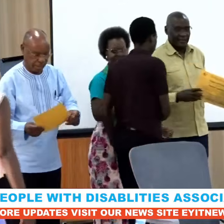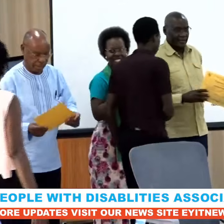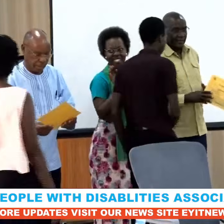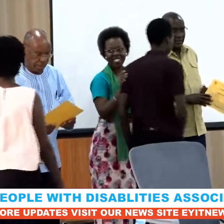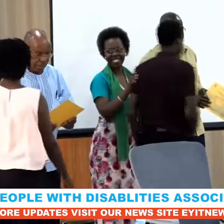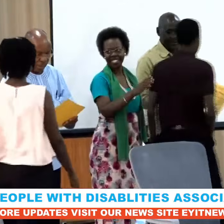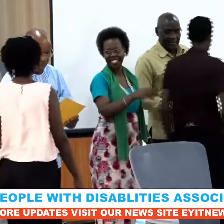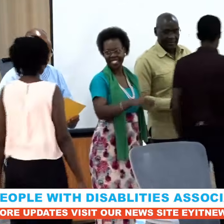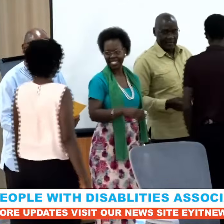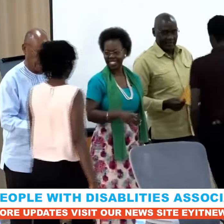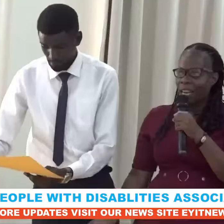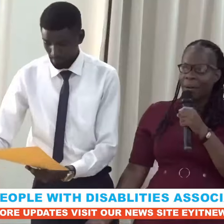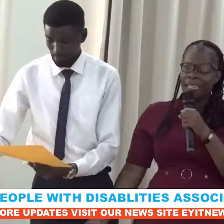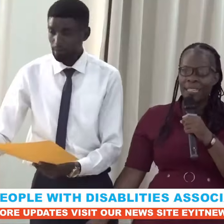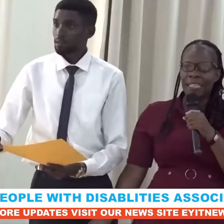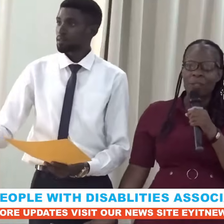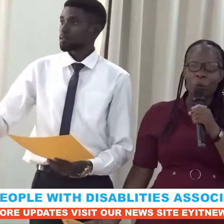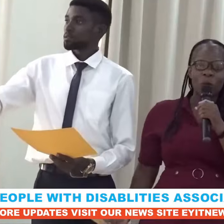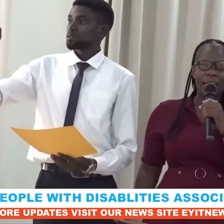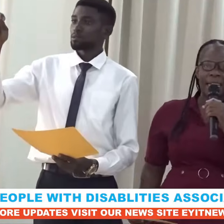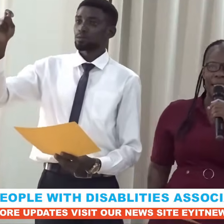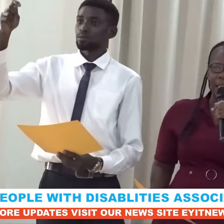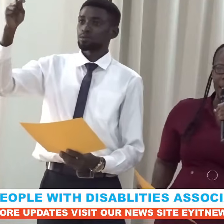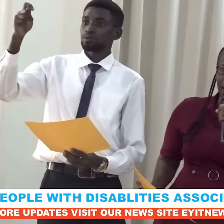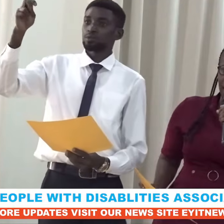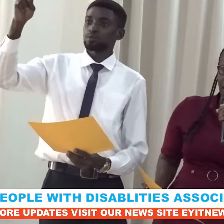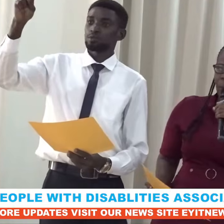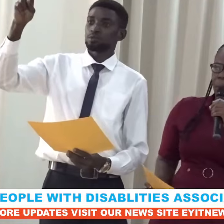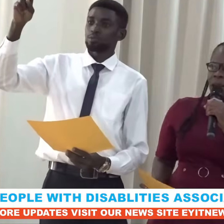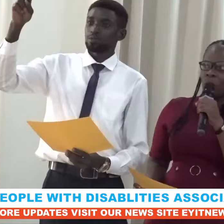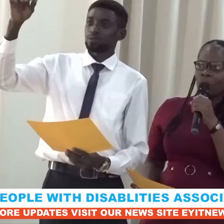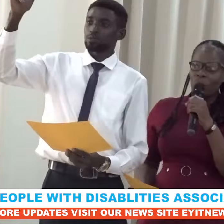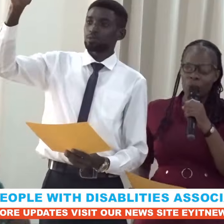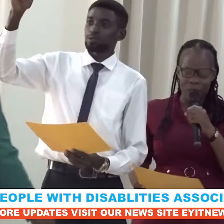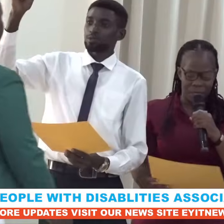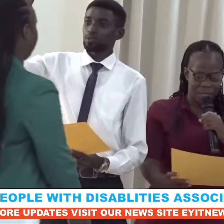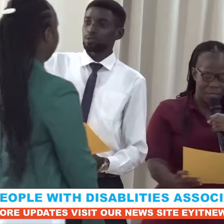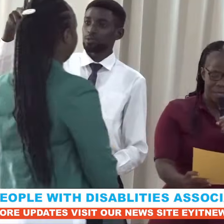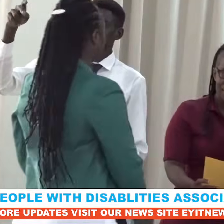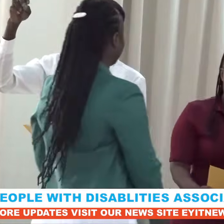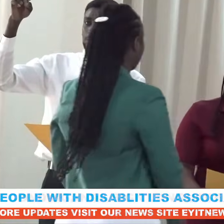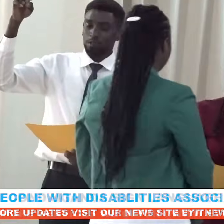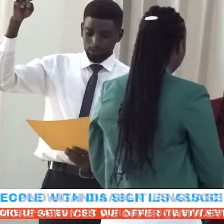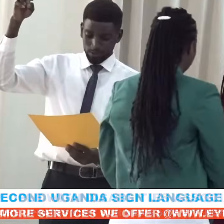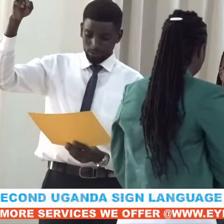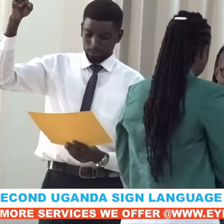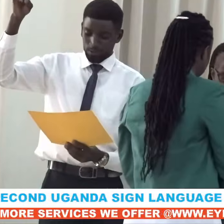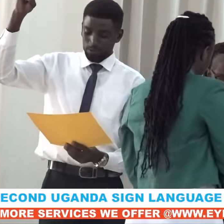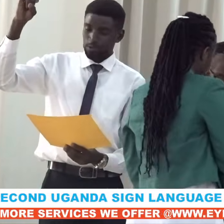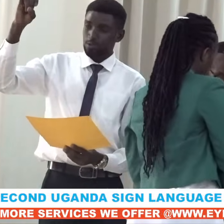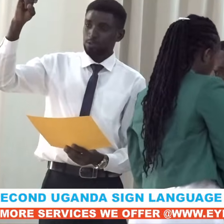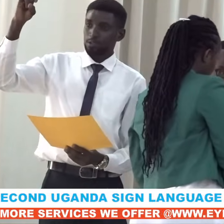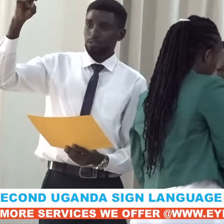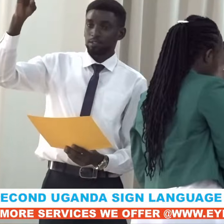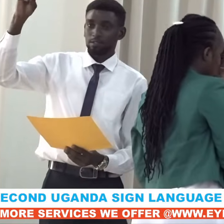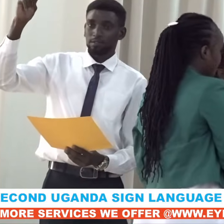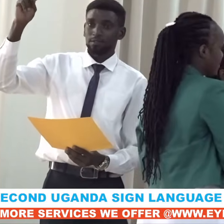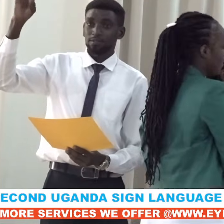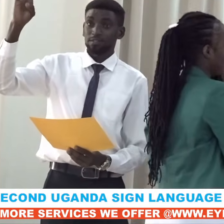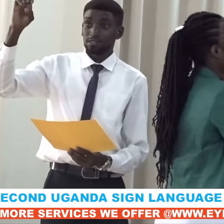Guys, I'm not hearing the vibe. I need ululating. Malulus. Your